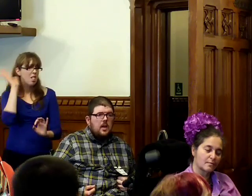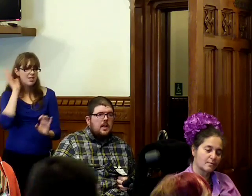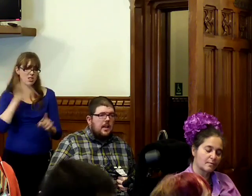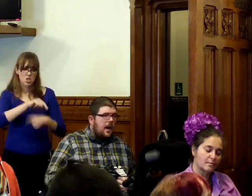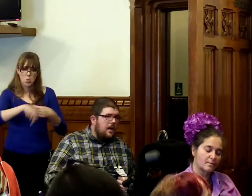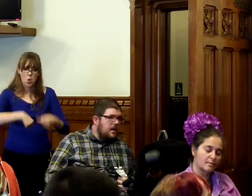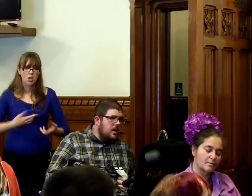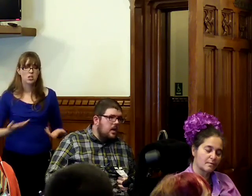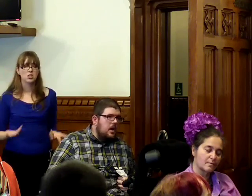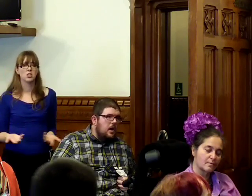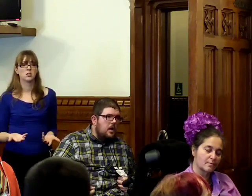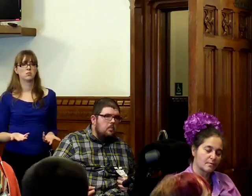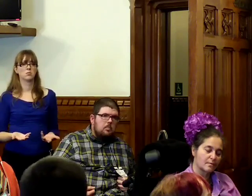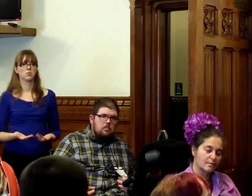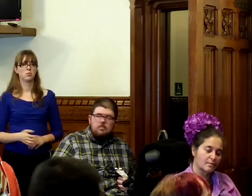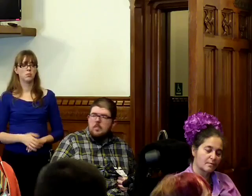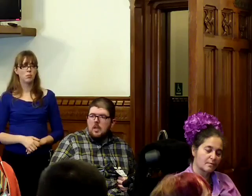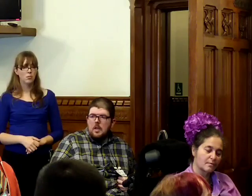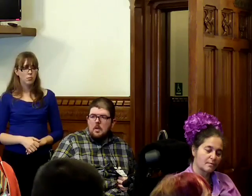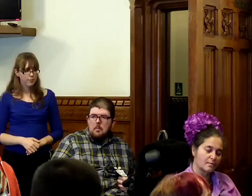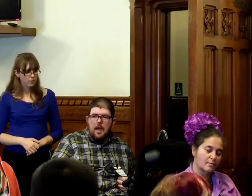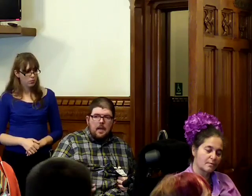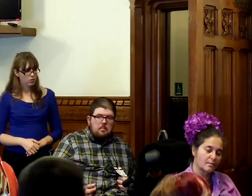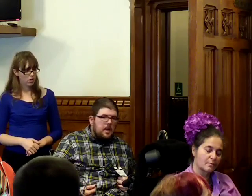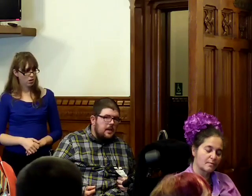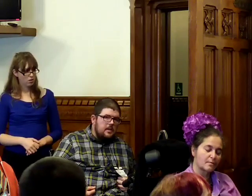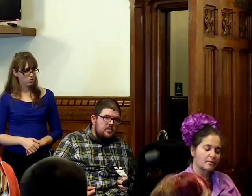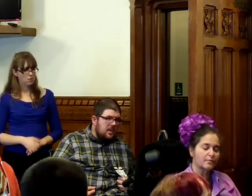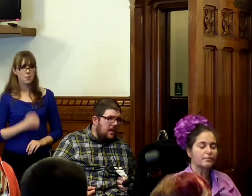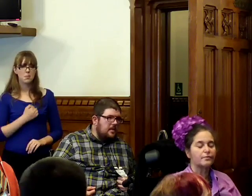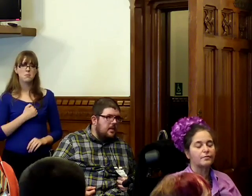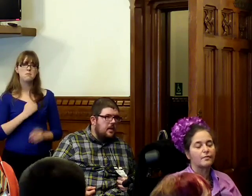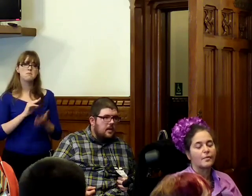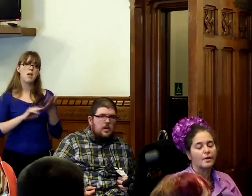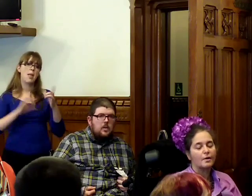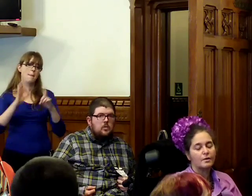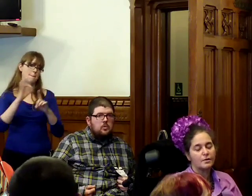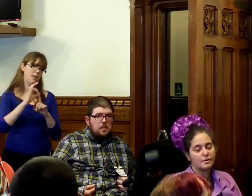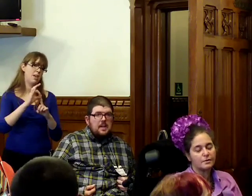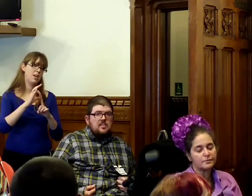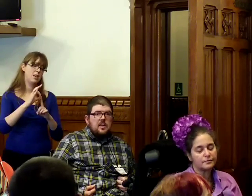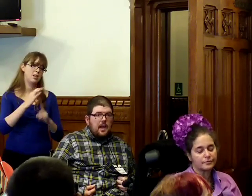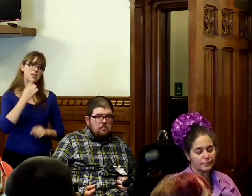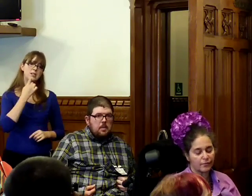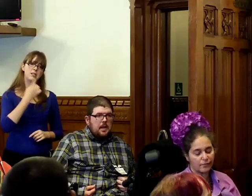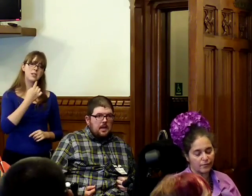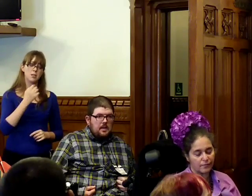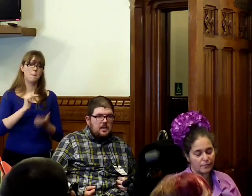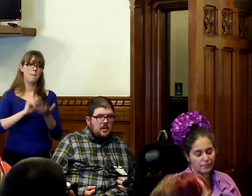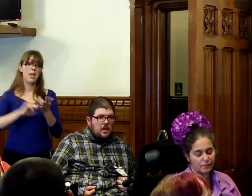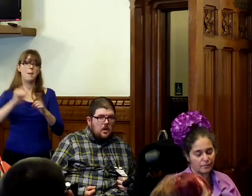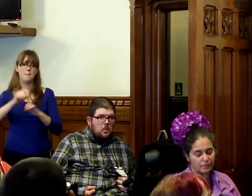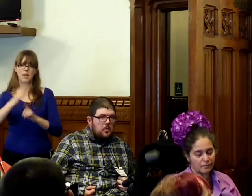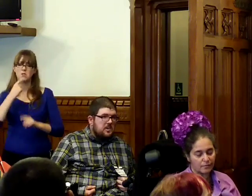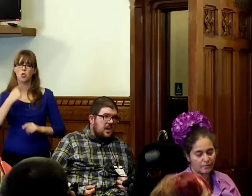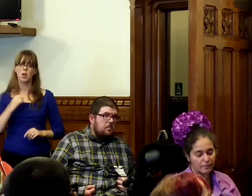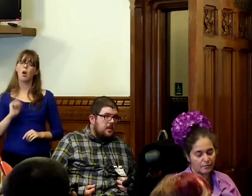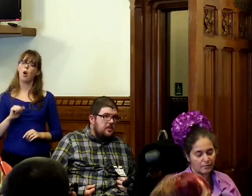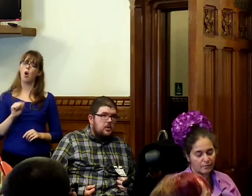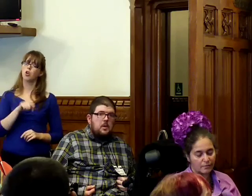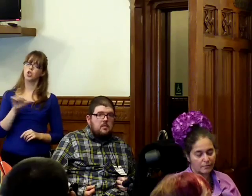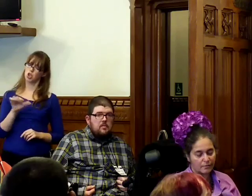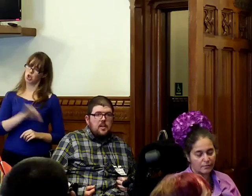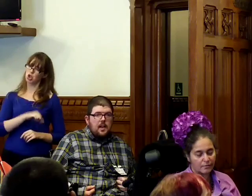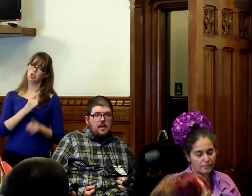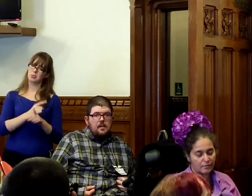us. Like my MP said, speak to your MP, which